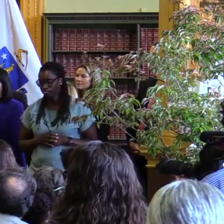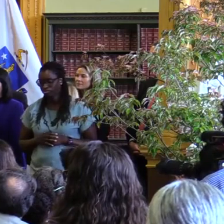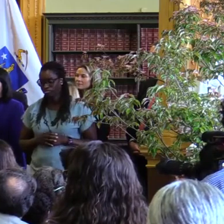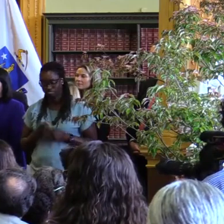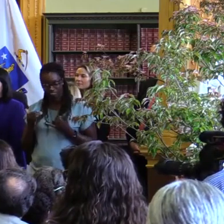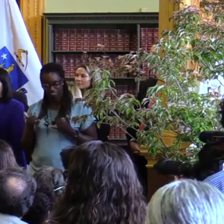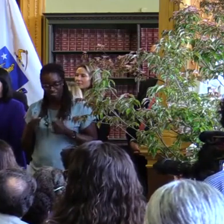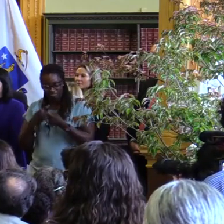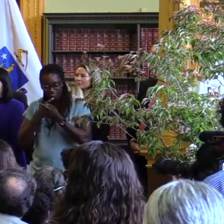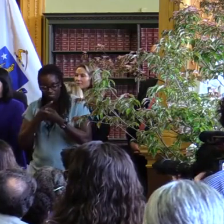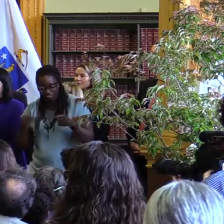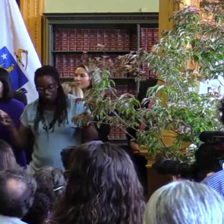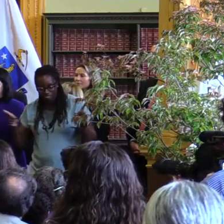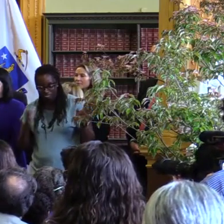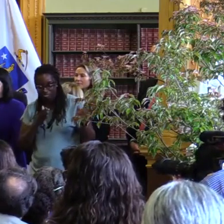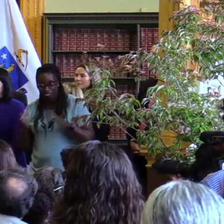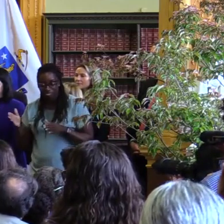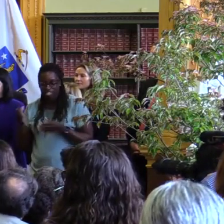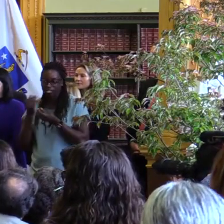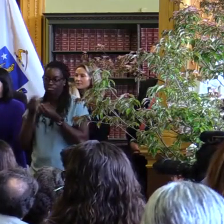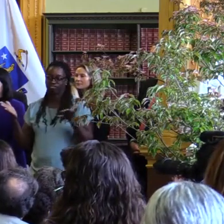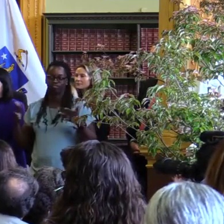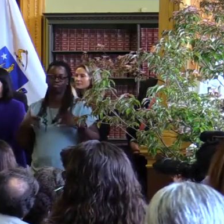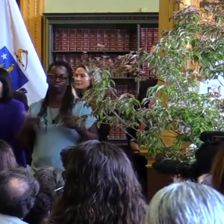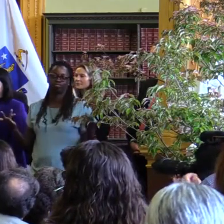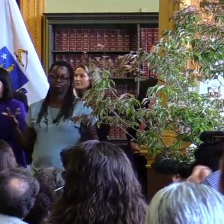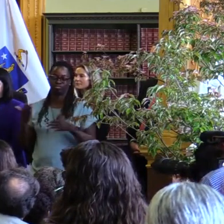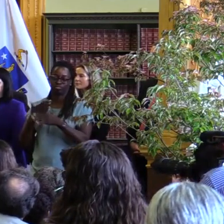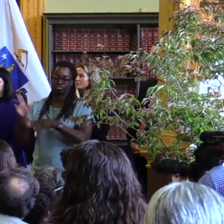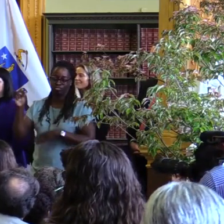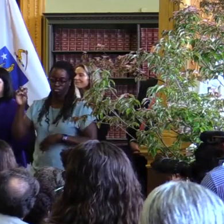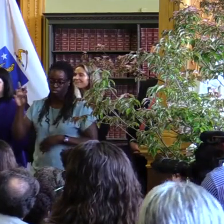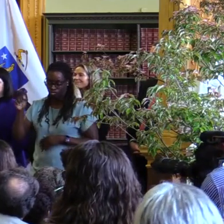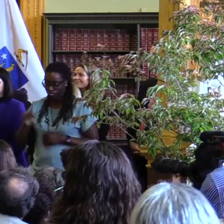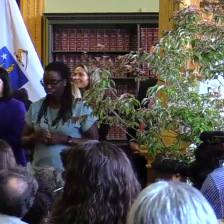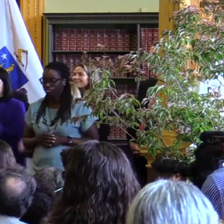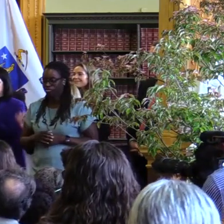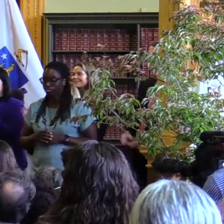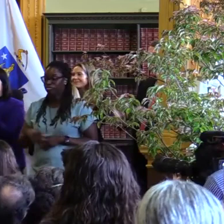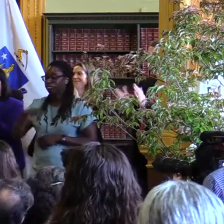thrilled to launch the Massachusetts Community Climate Bank.